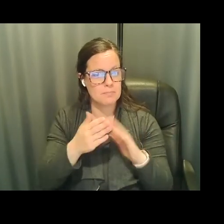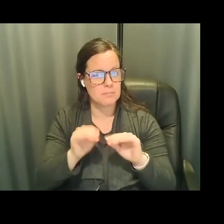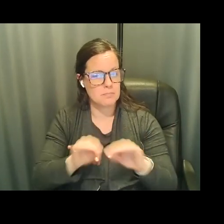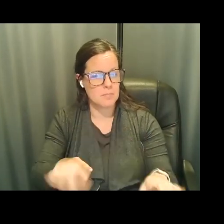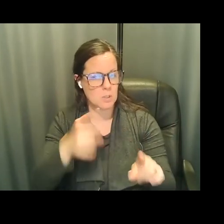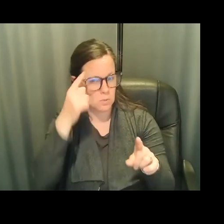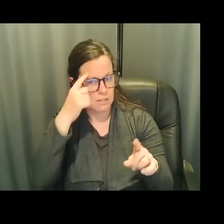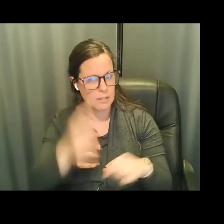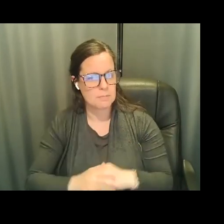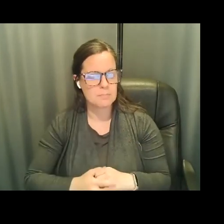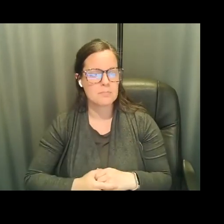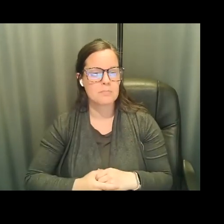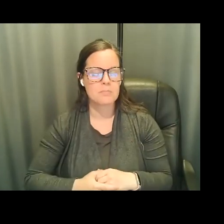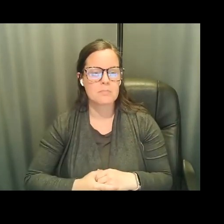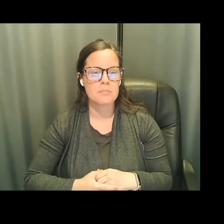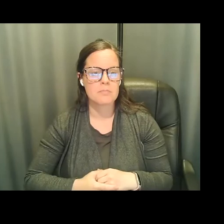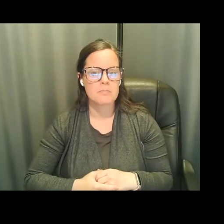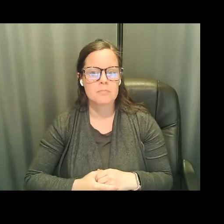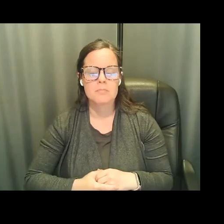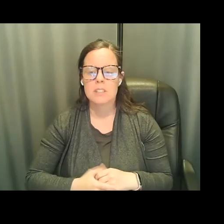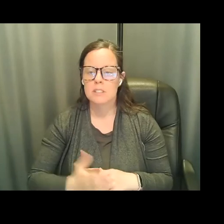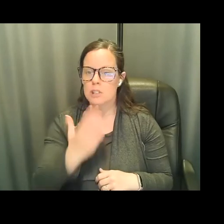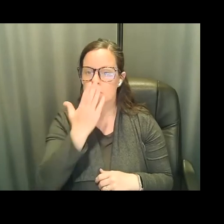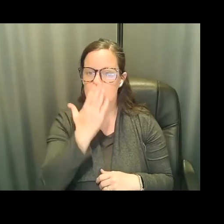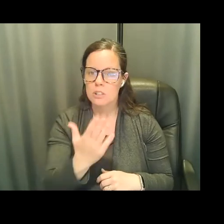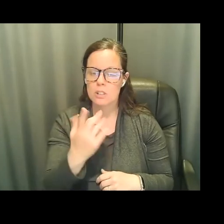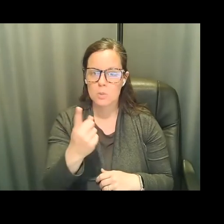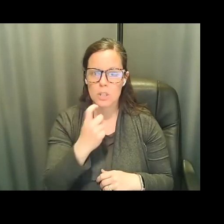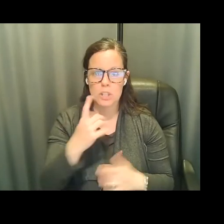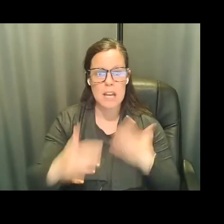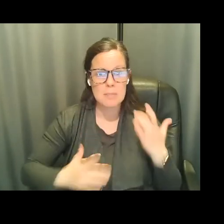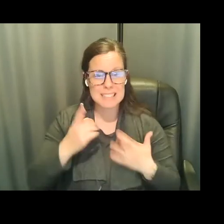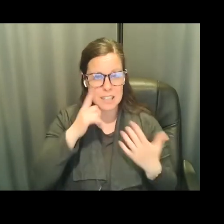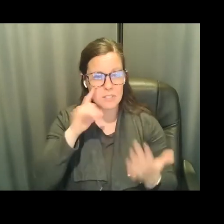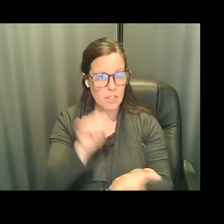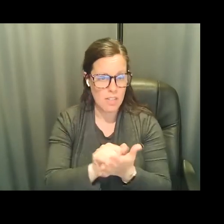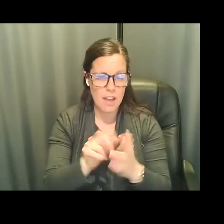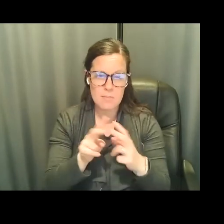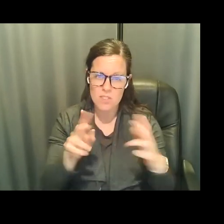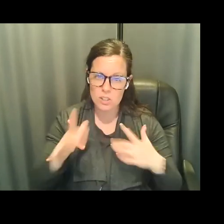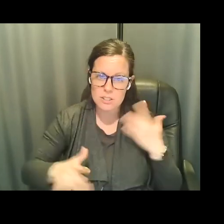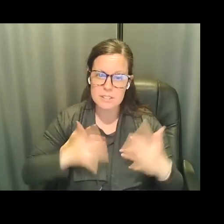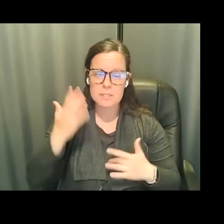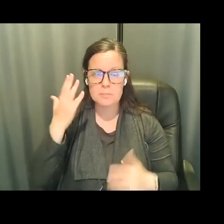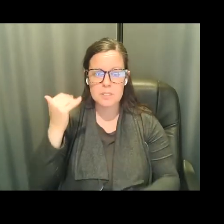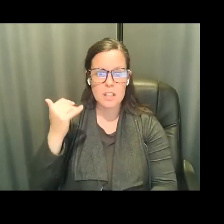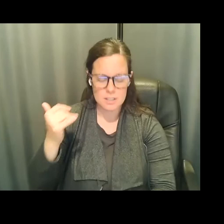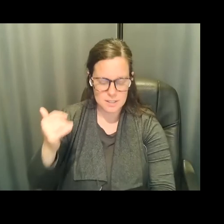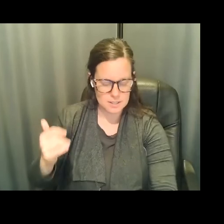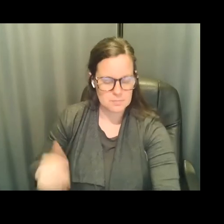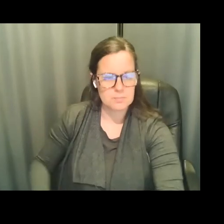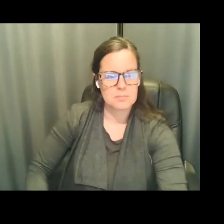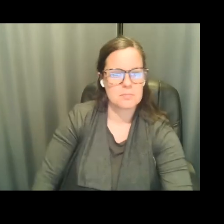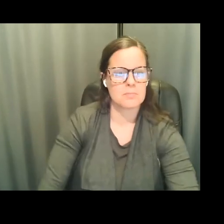think? Hey, Janet, that's a very good question, and I'm excited about that. Really excited because um, we know